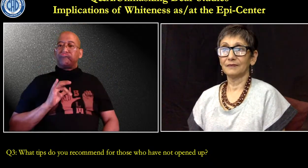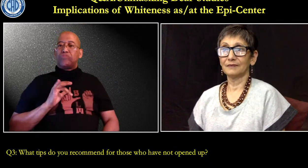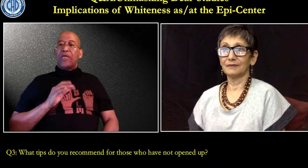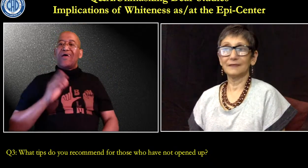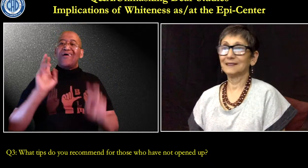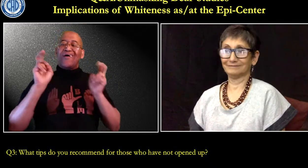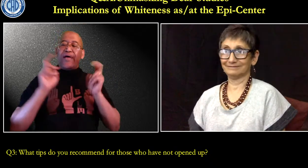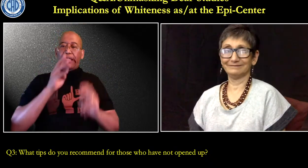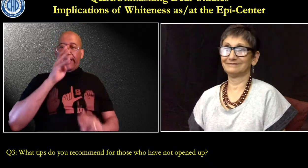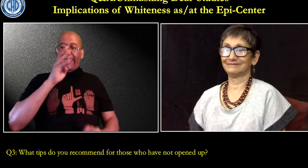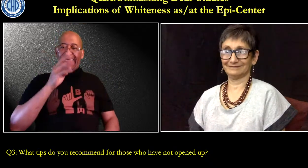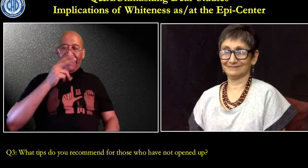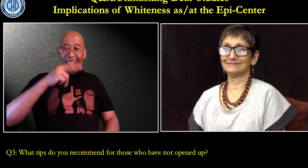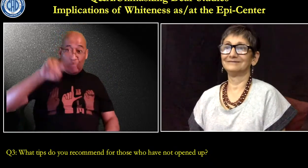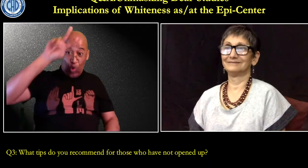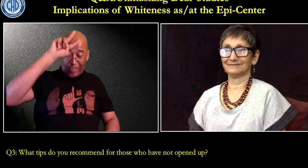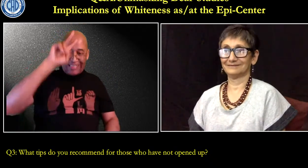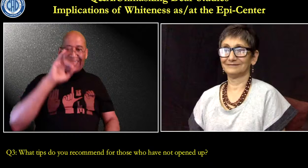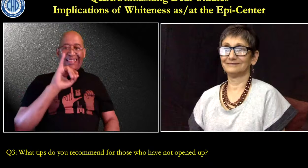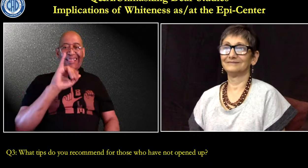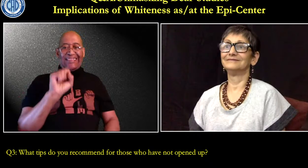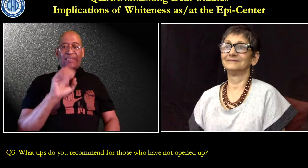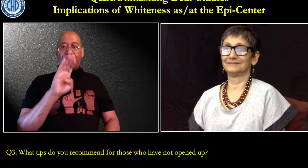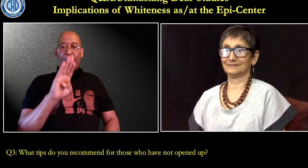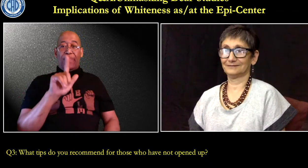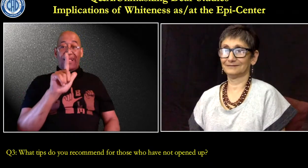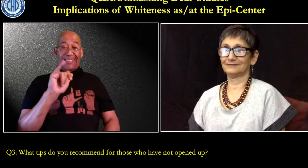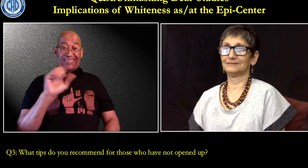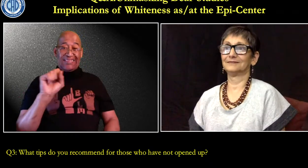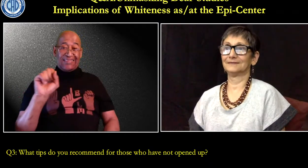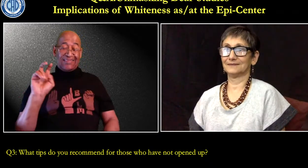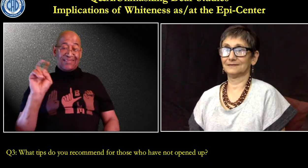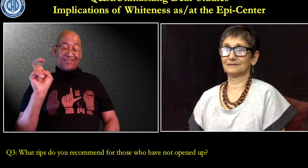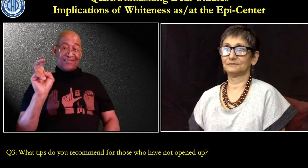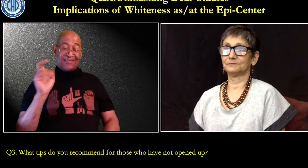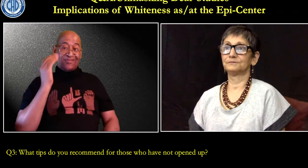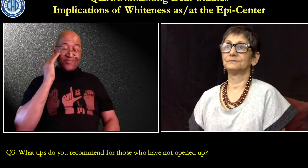So people that don't have any idea as far as what's going on,